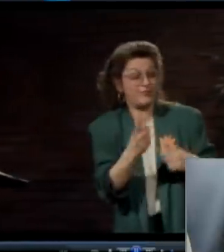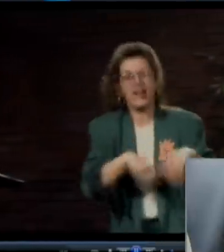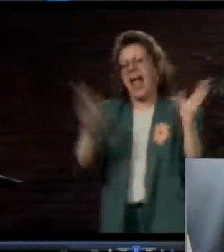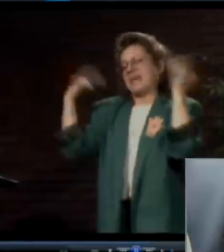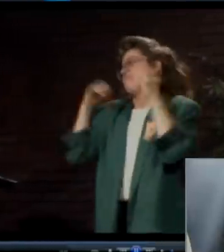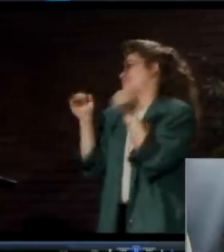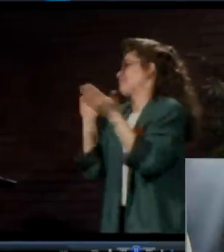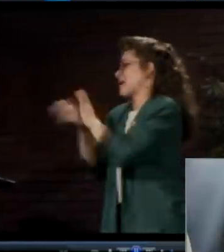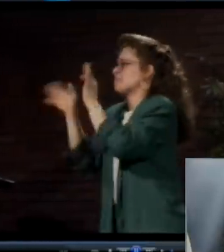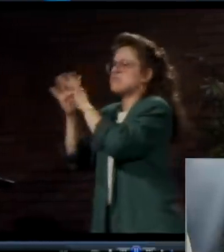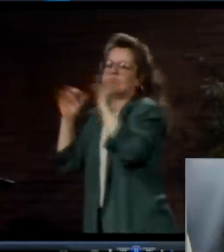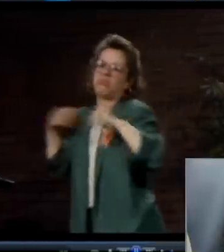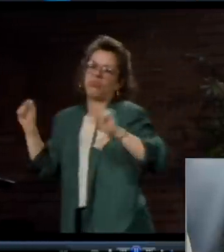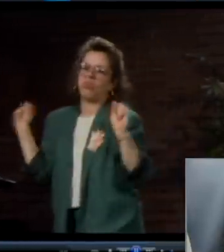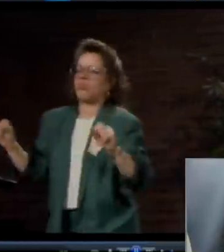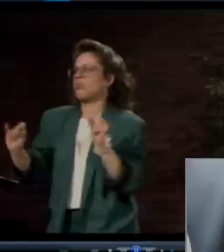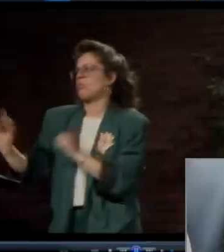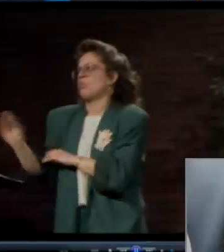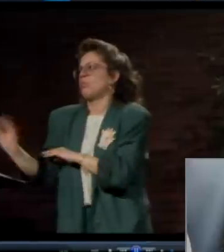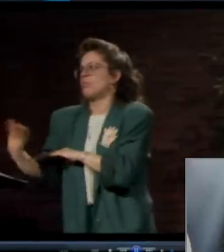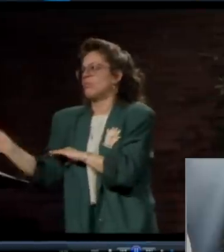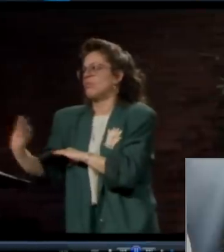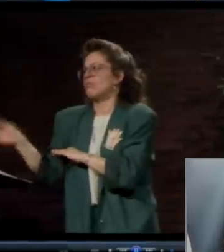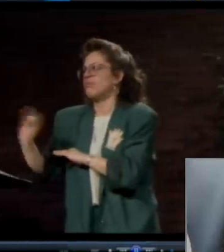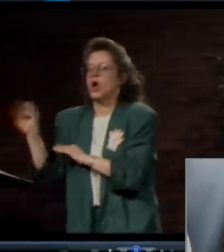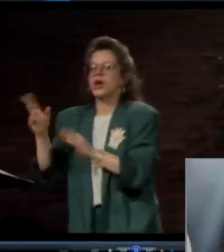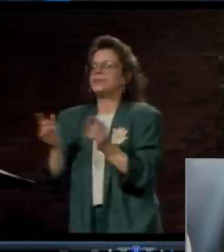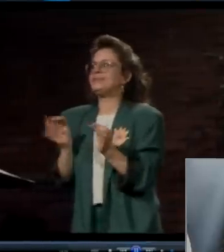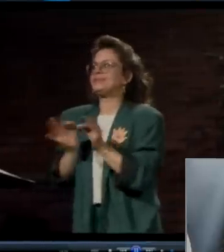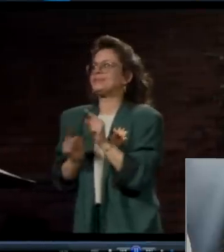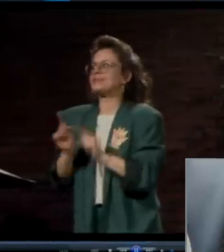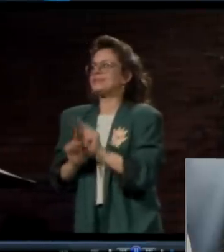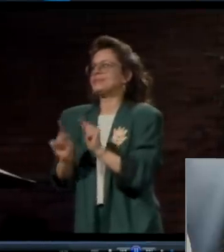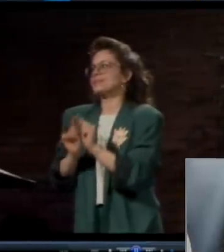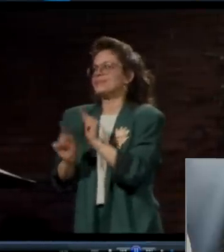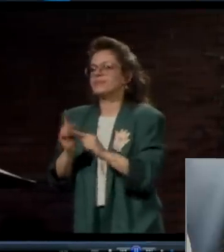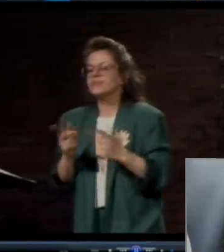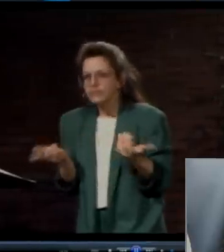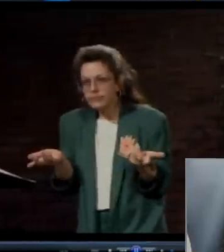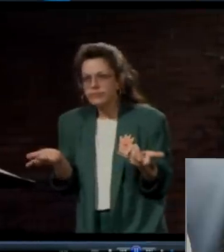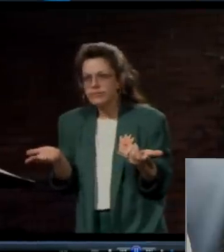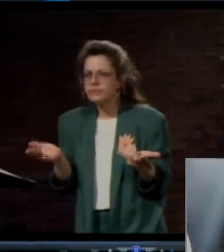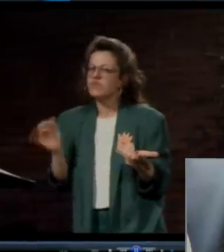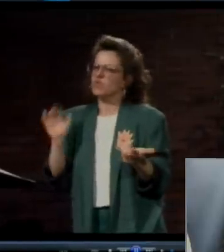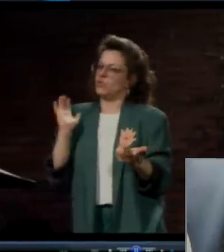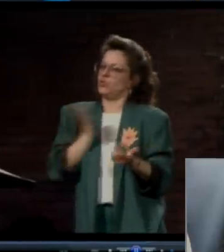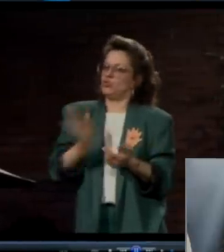that your sentences are grammatically correct and that they make sense and that they are idiomatic.